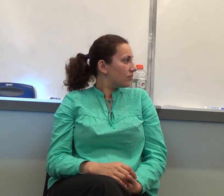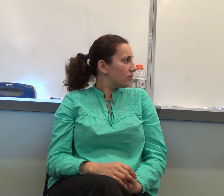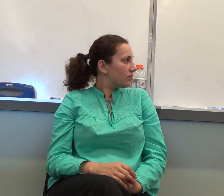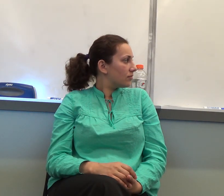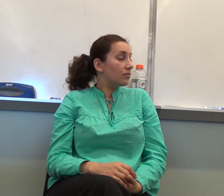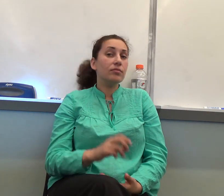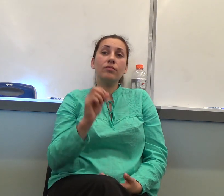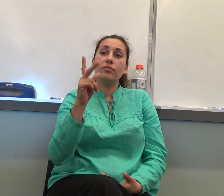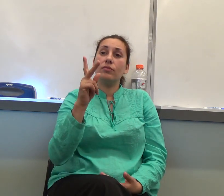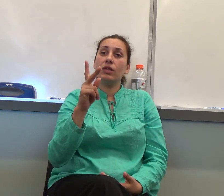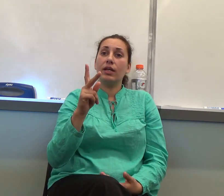Okay.